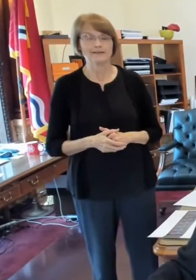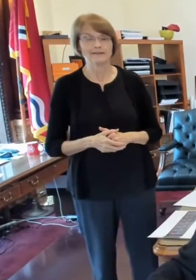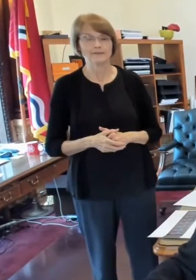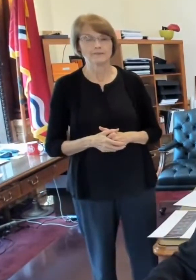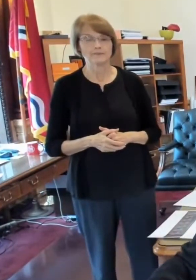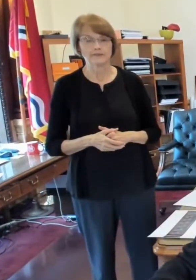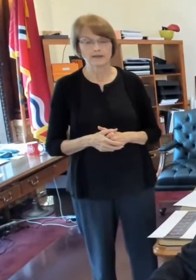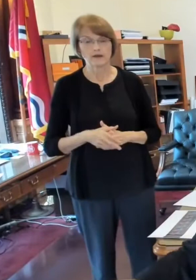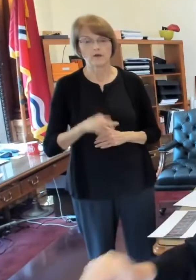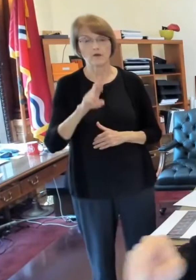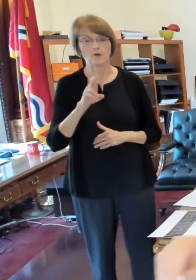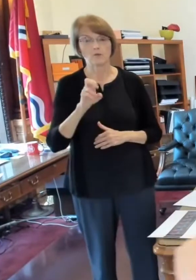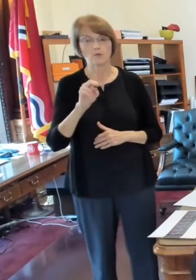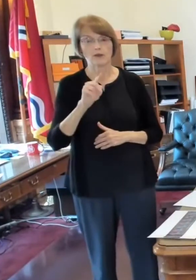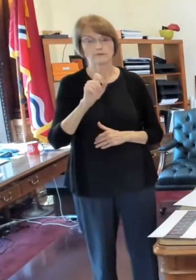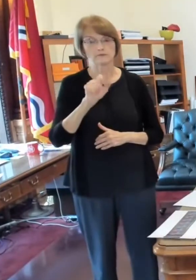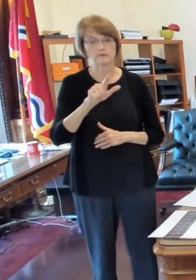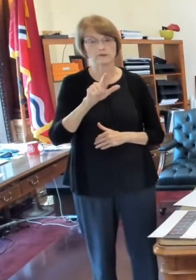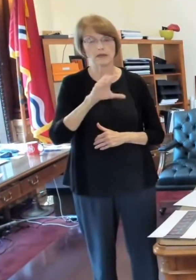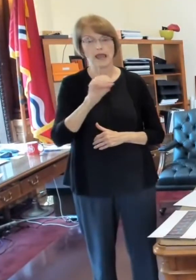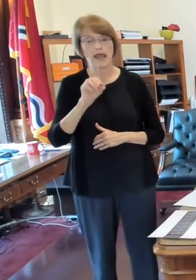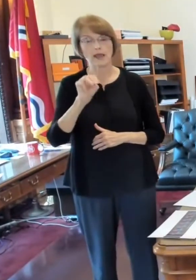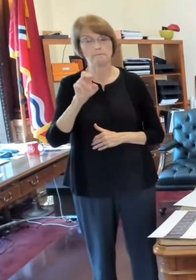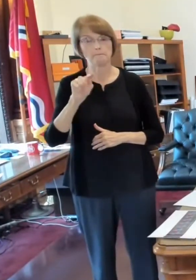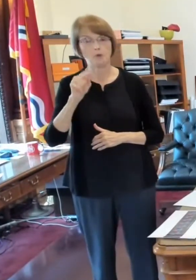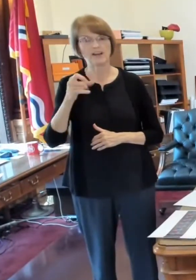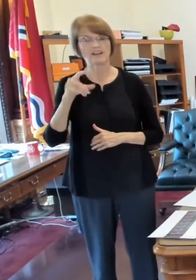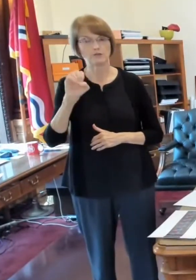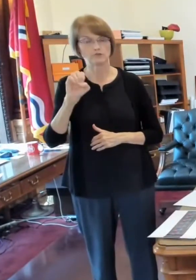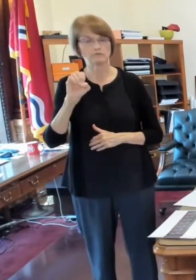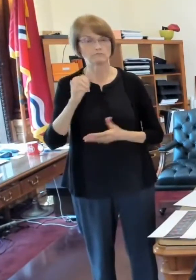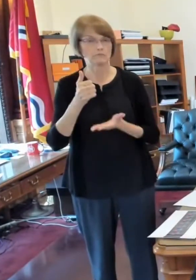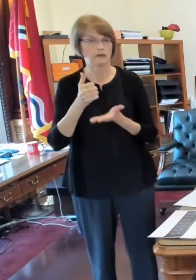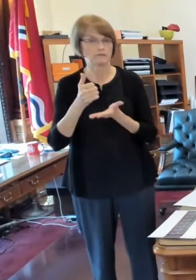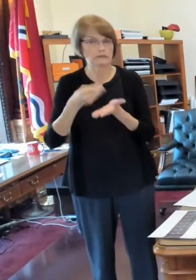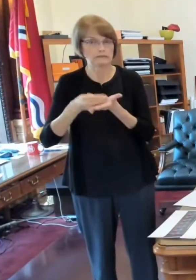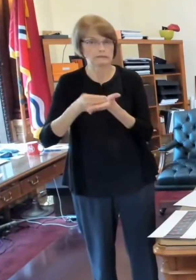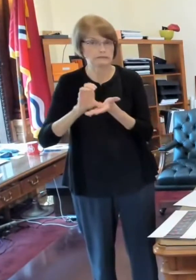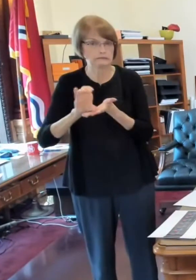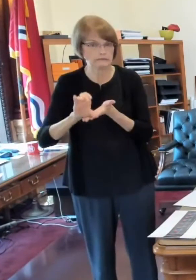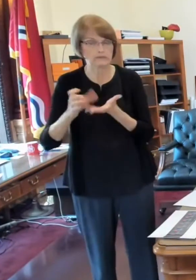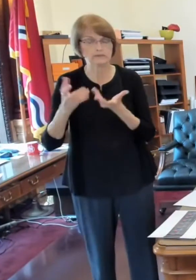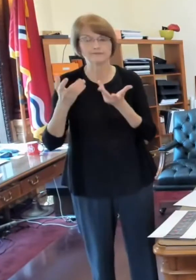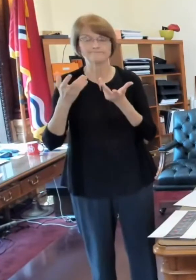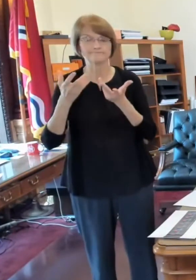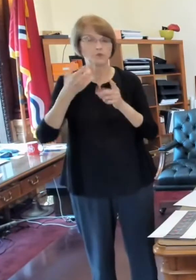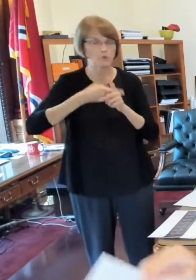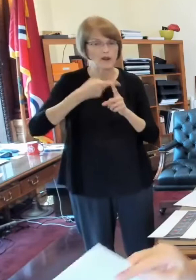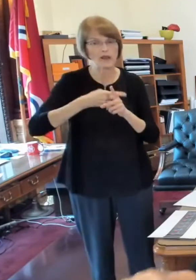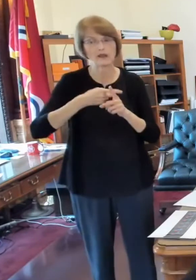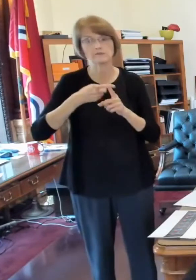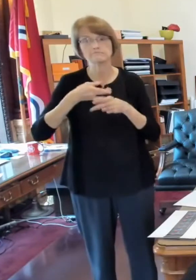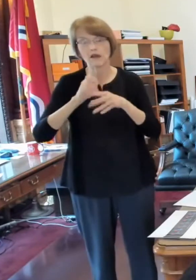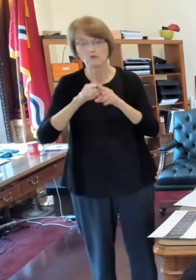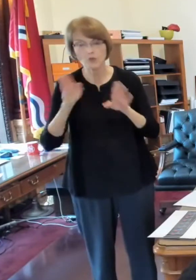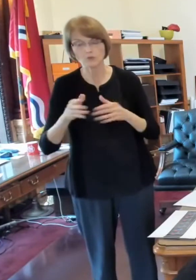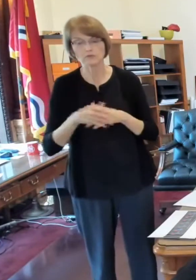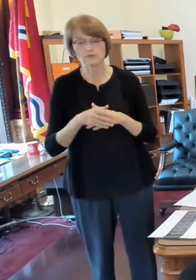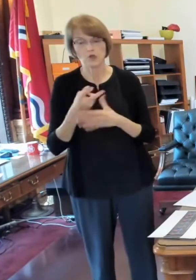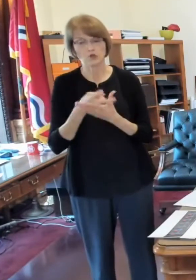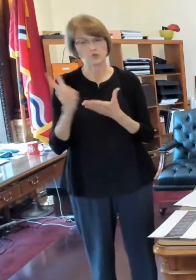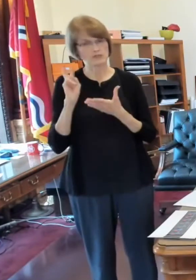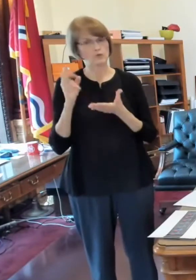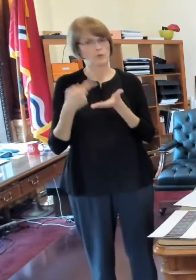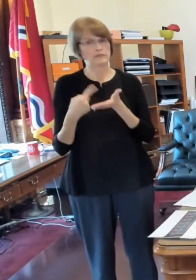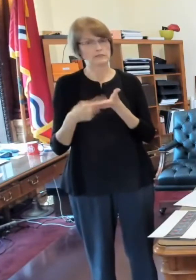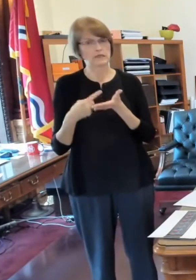Rental and mortgage assistance. So we talked about this a couple of weeks ago, I think. But through